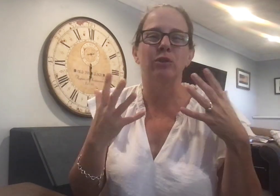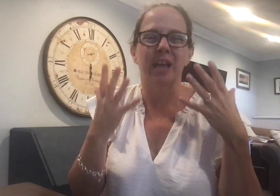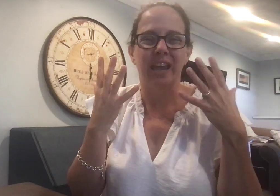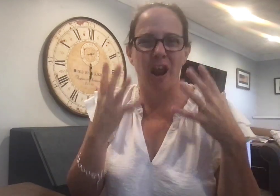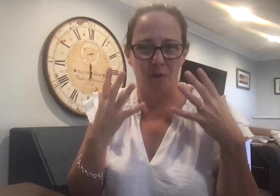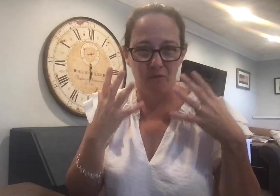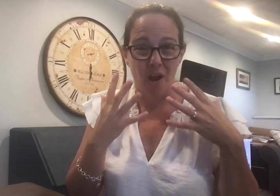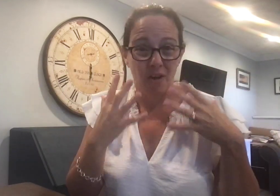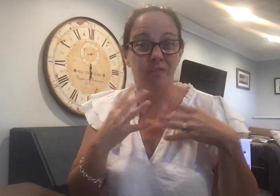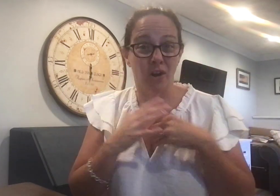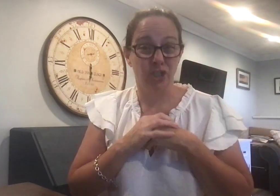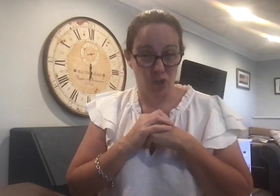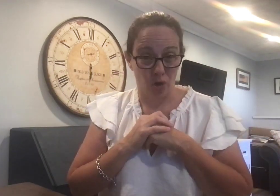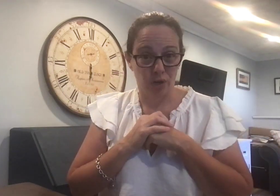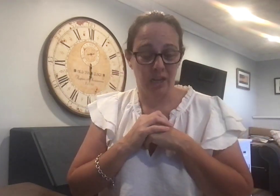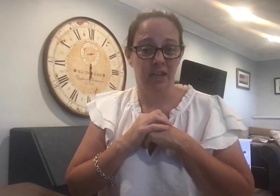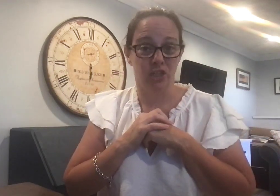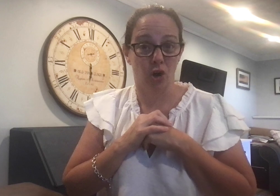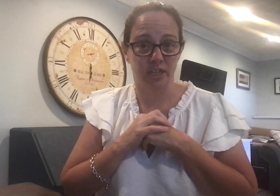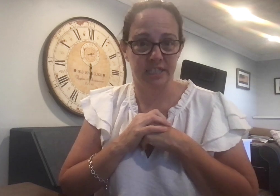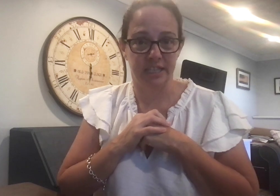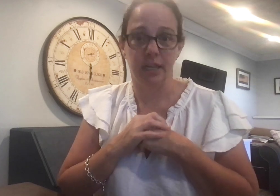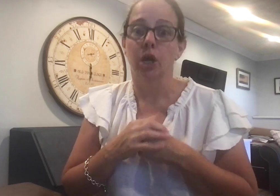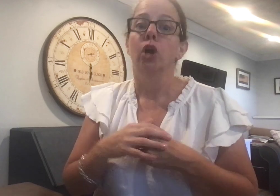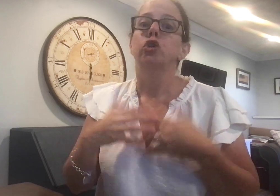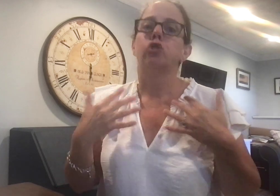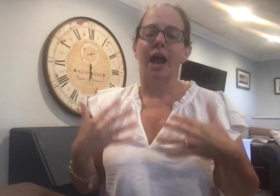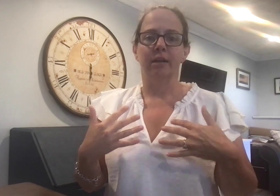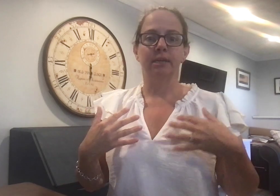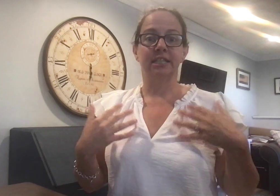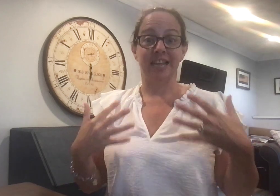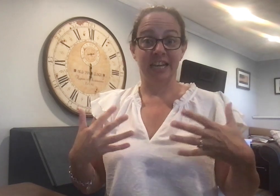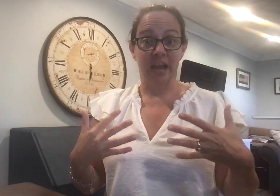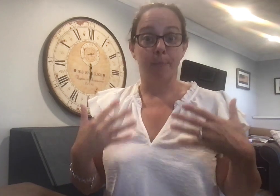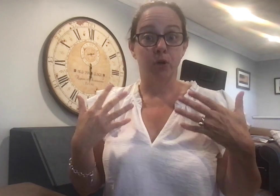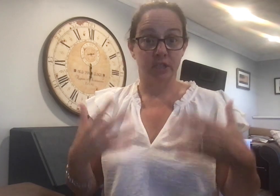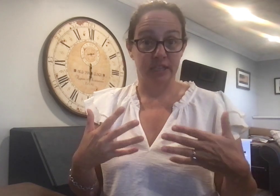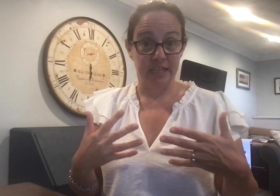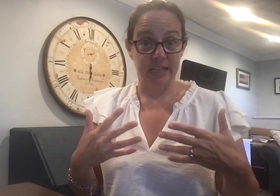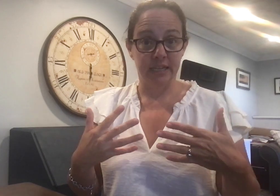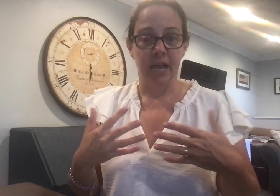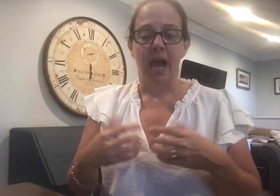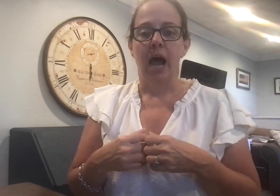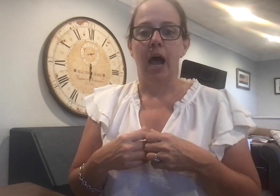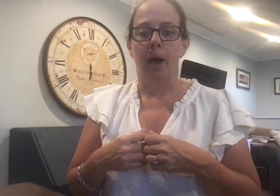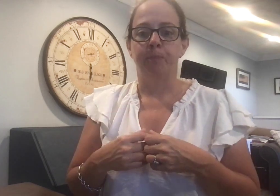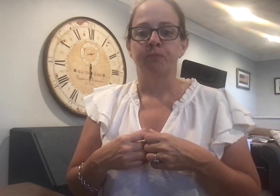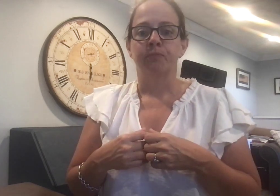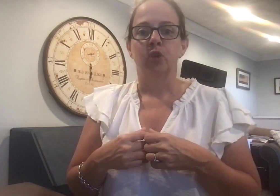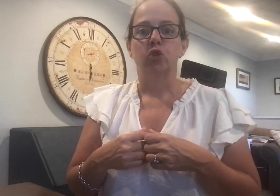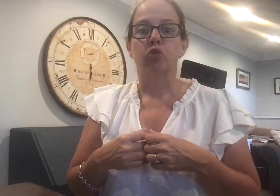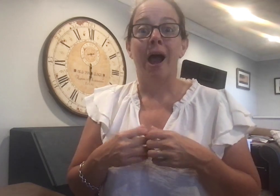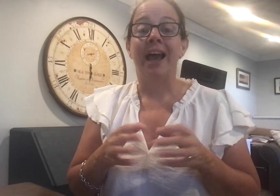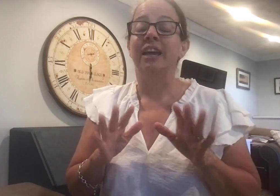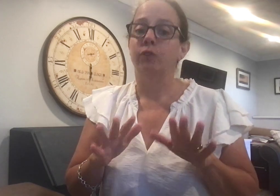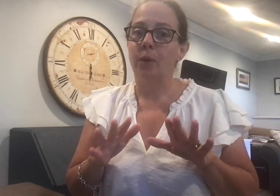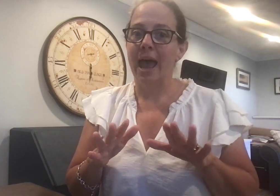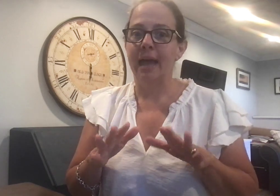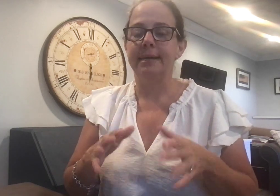I get are very, very dark. It's hard to see. Try to be standing up or seated. Try, if you can, not